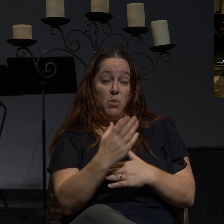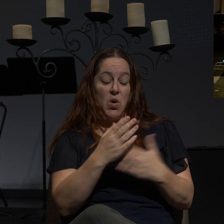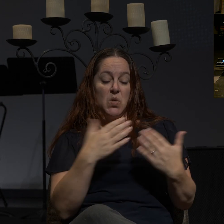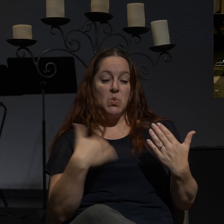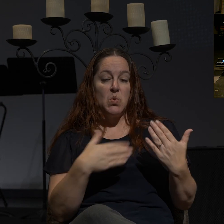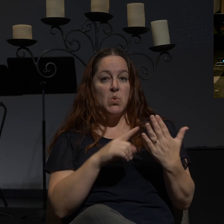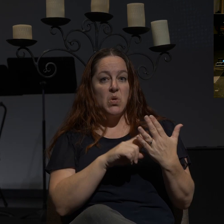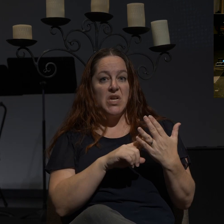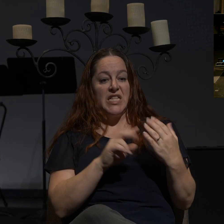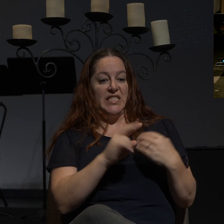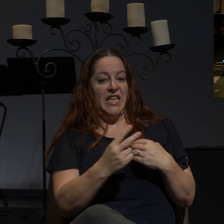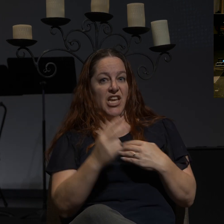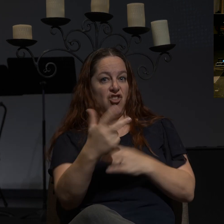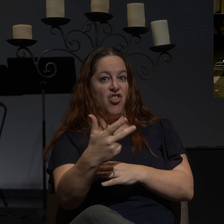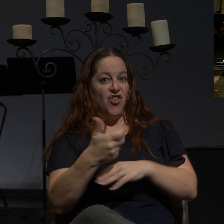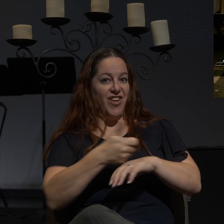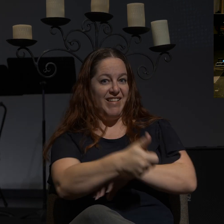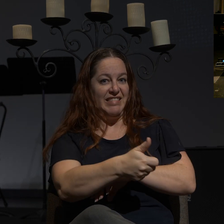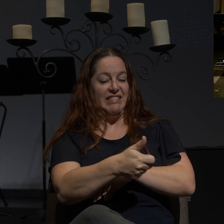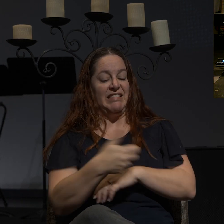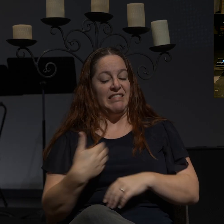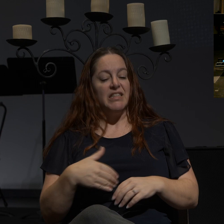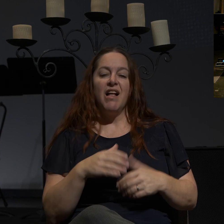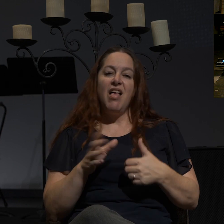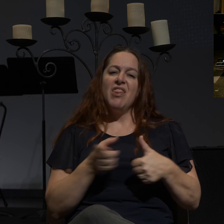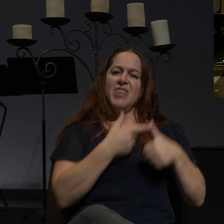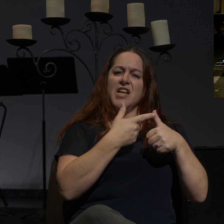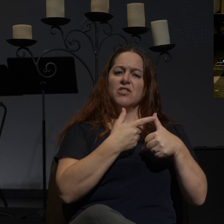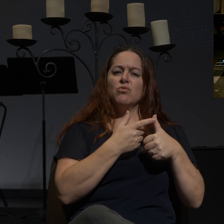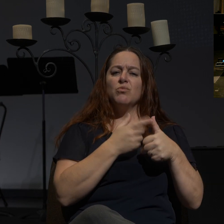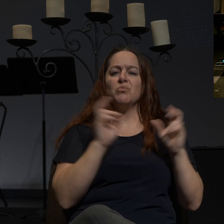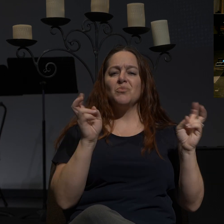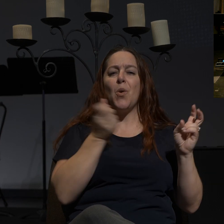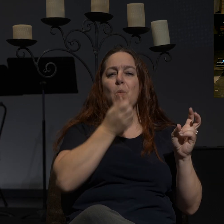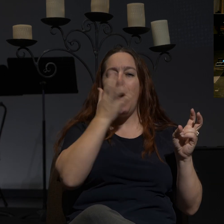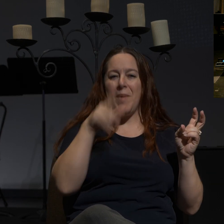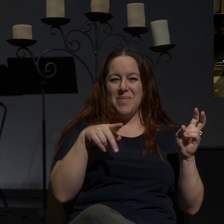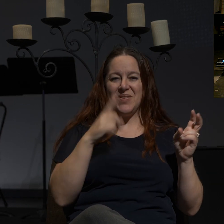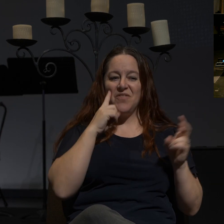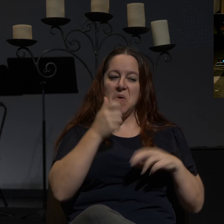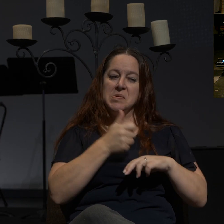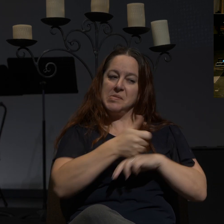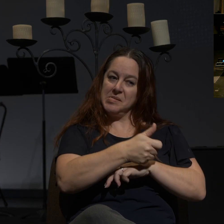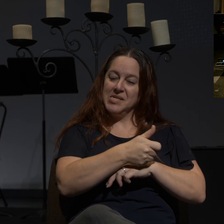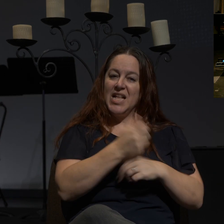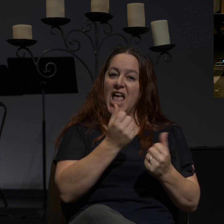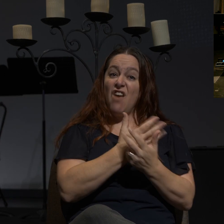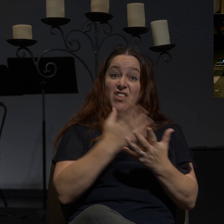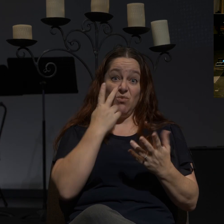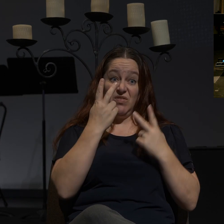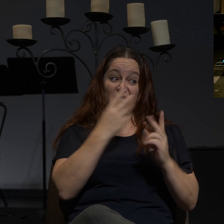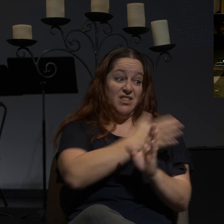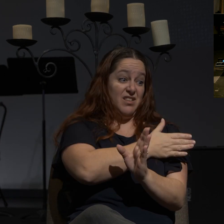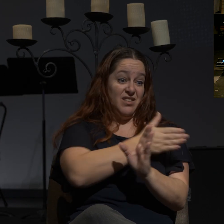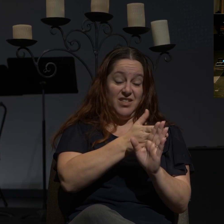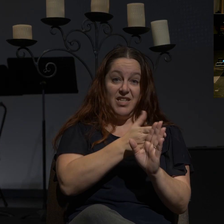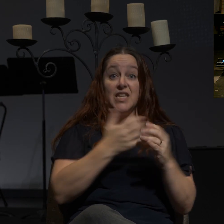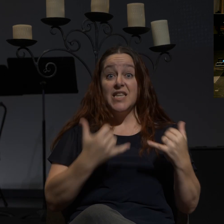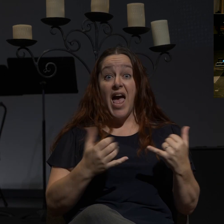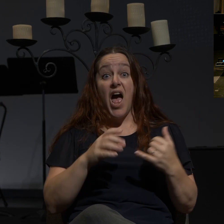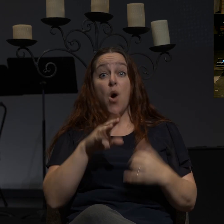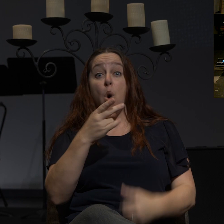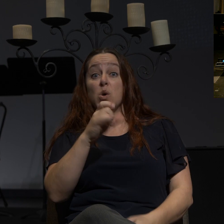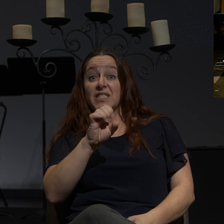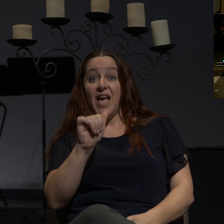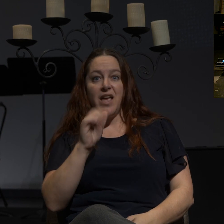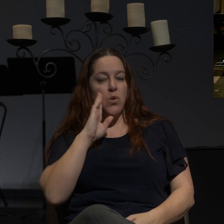second and the third accusations. That was kind of a warm-up to everything that we've seen up to this point. Now, Hosea is